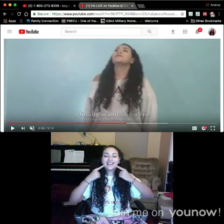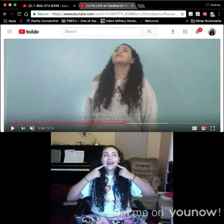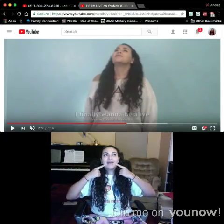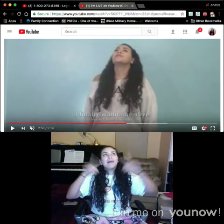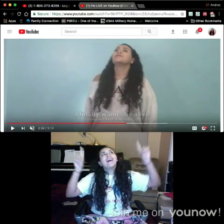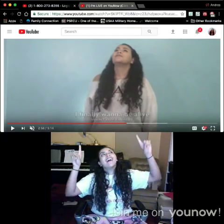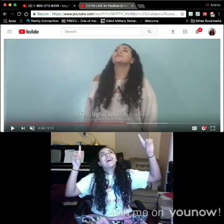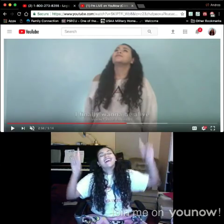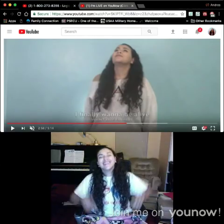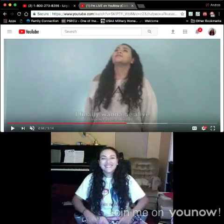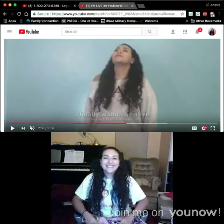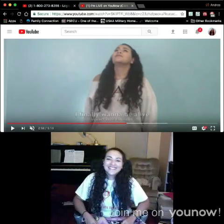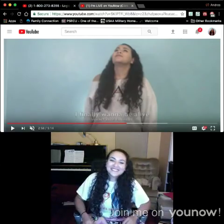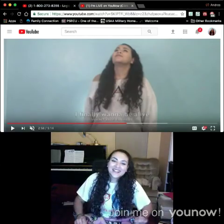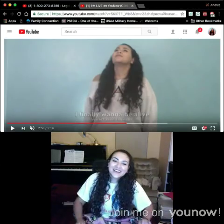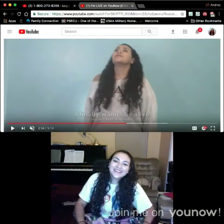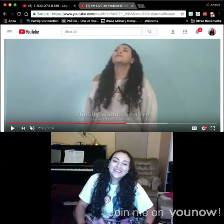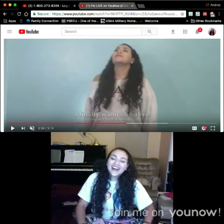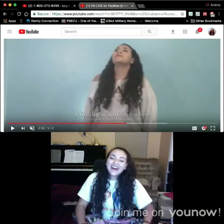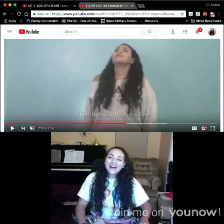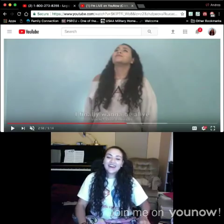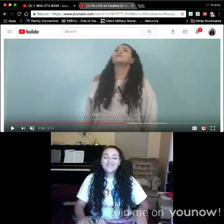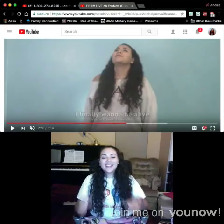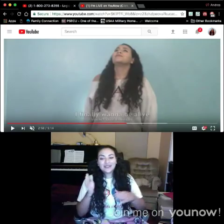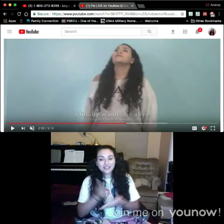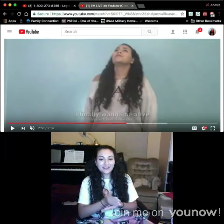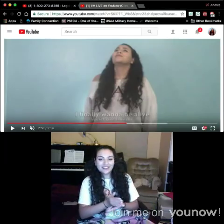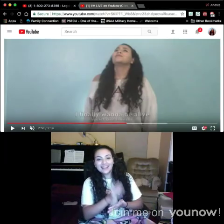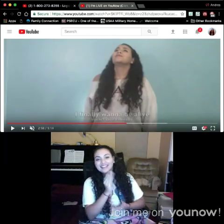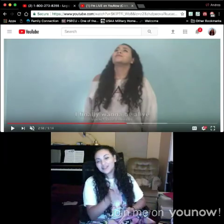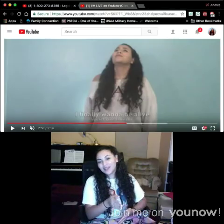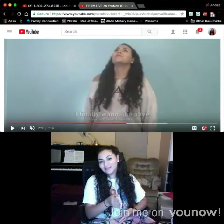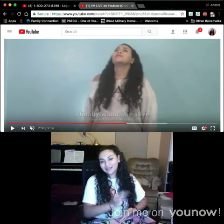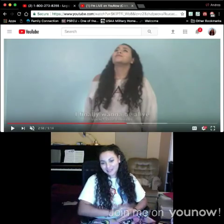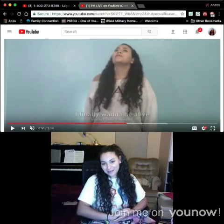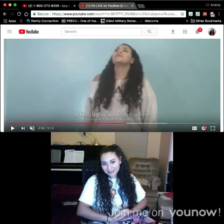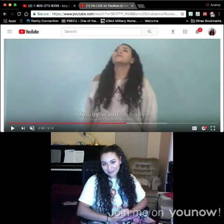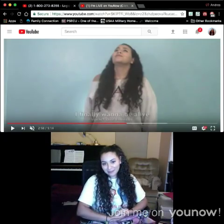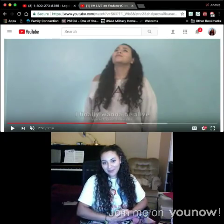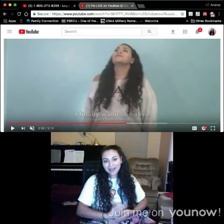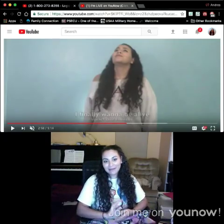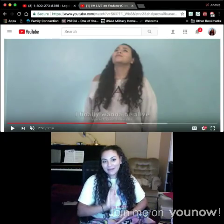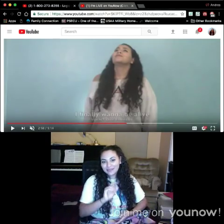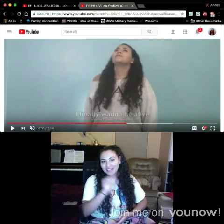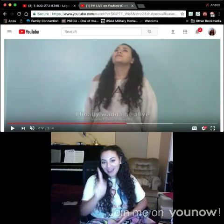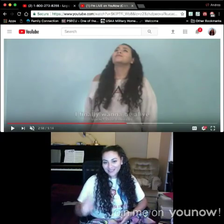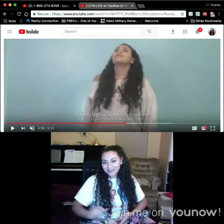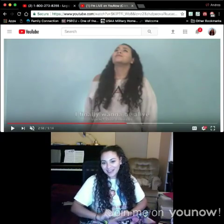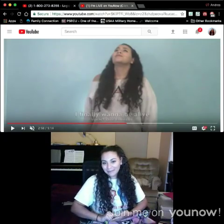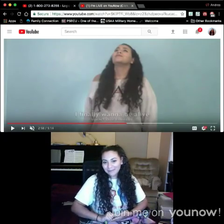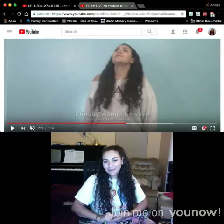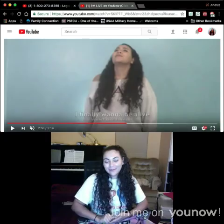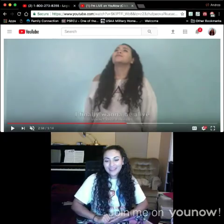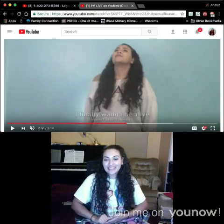finally, pa. So, that's how it should be. I did not do that because I messed up. And I made that mistake every single